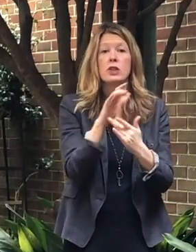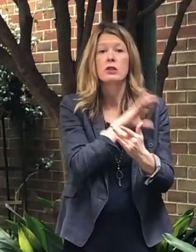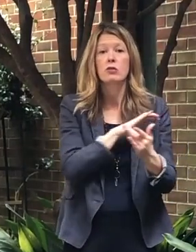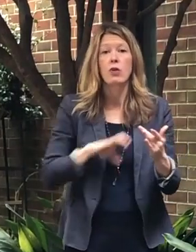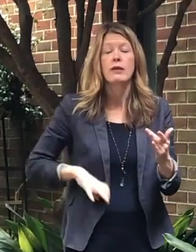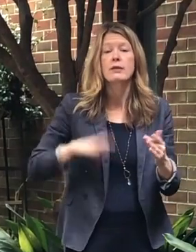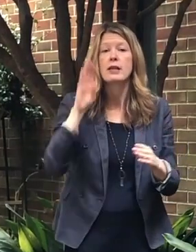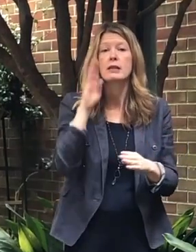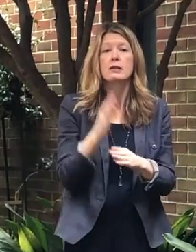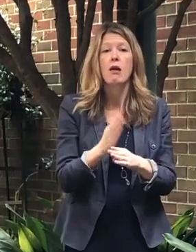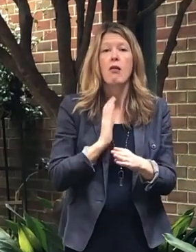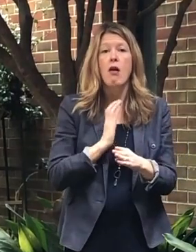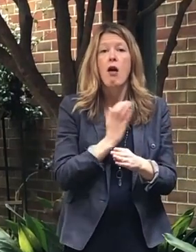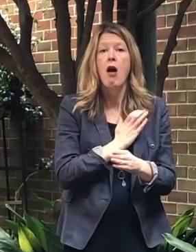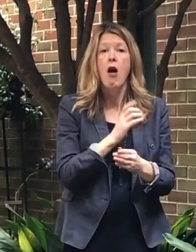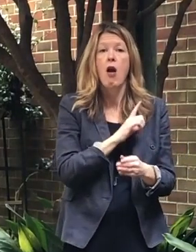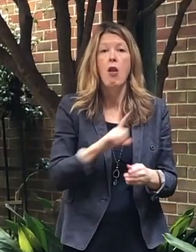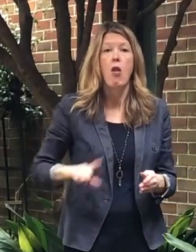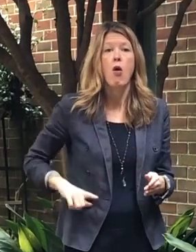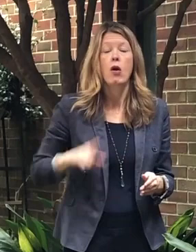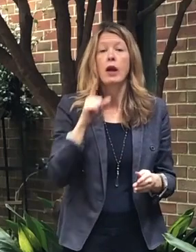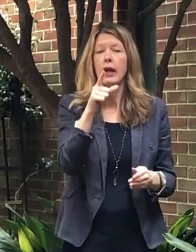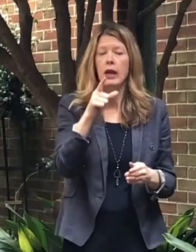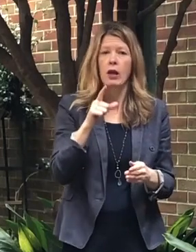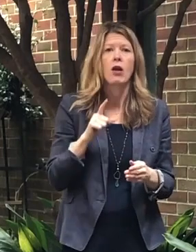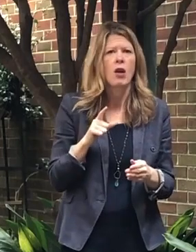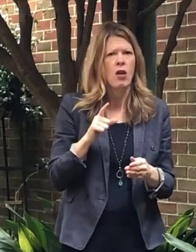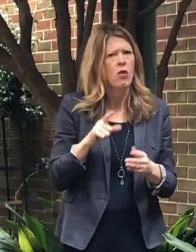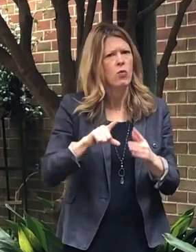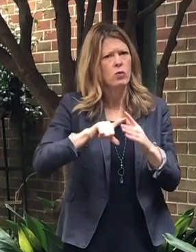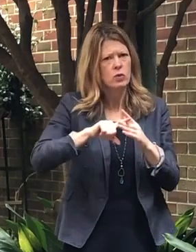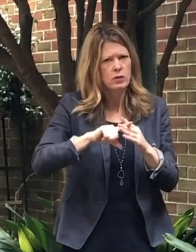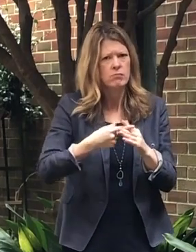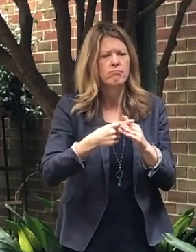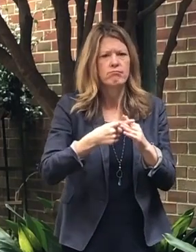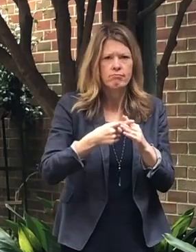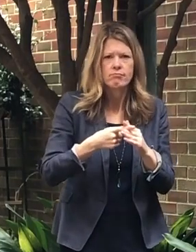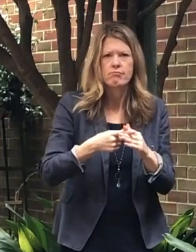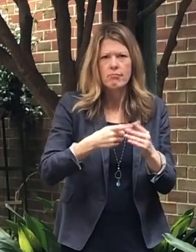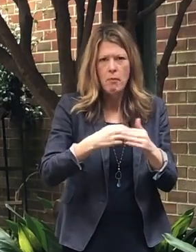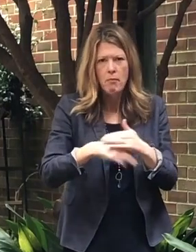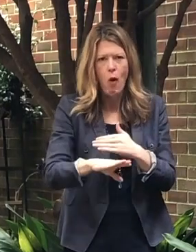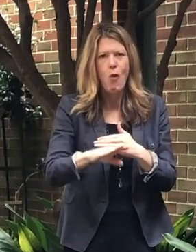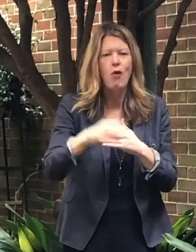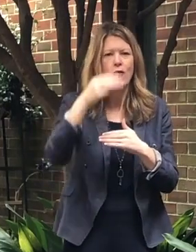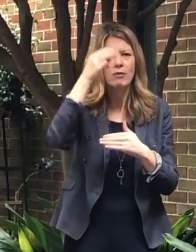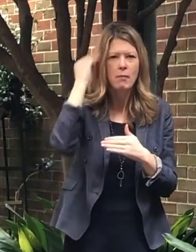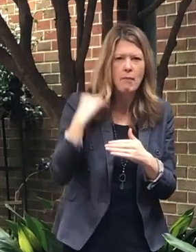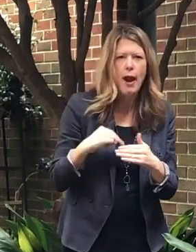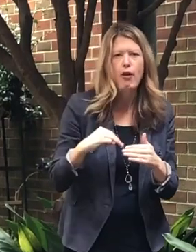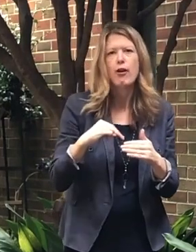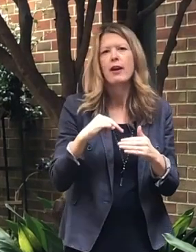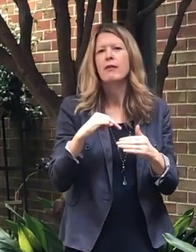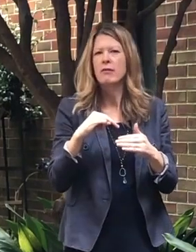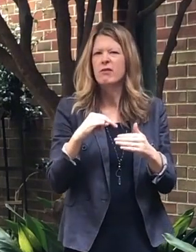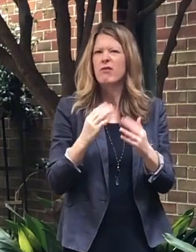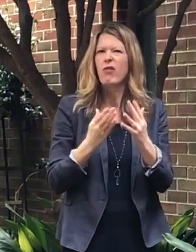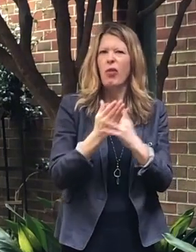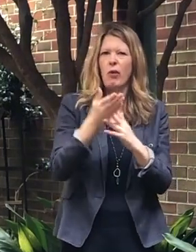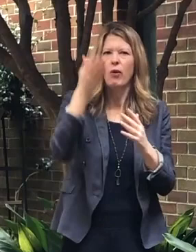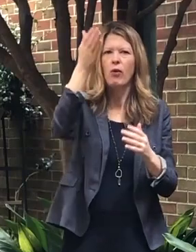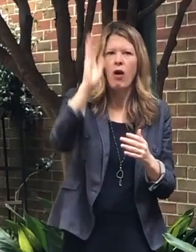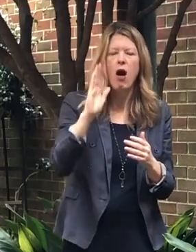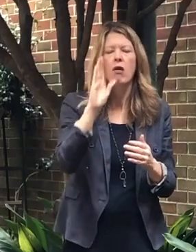Son, our Lord. He was conceived by the power of the Holy Spirit and born of the Virgin Mary.